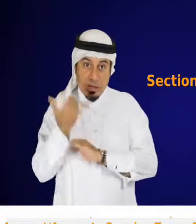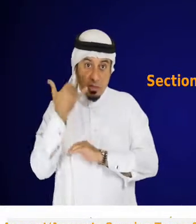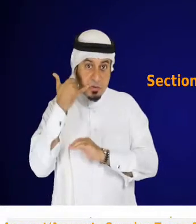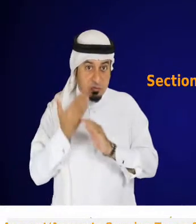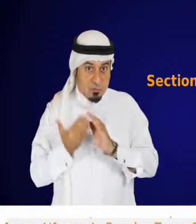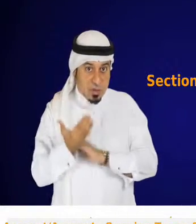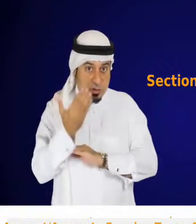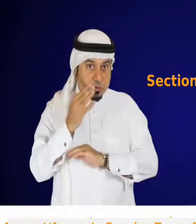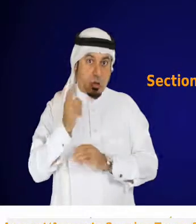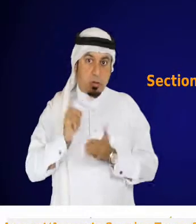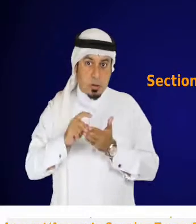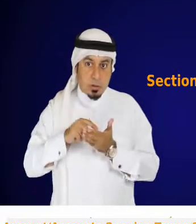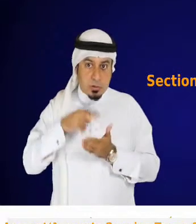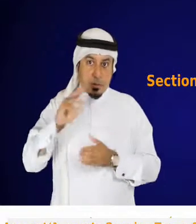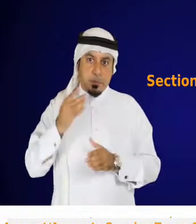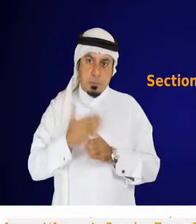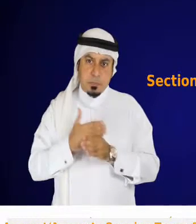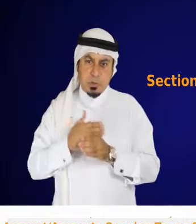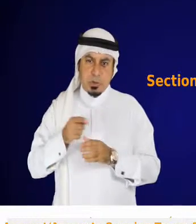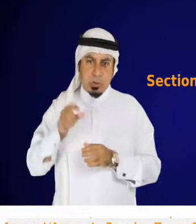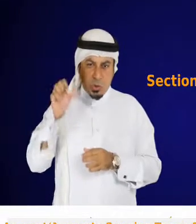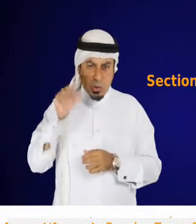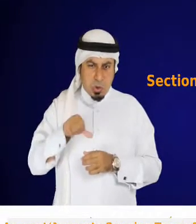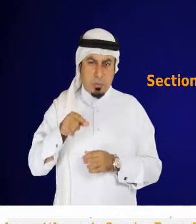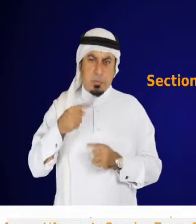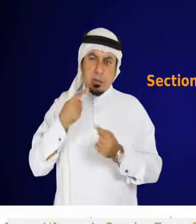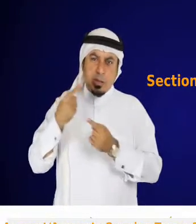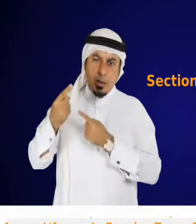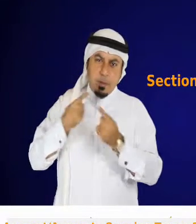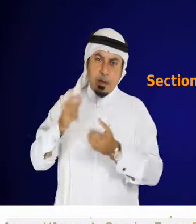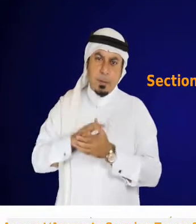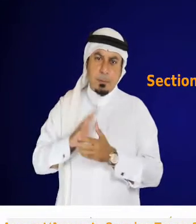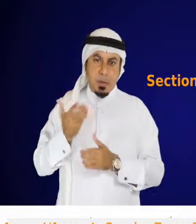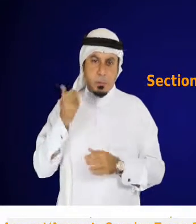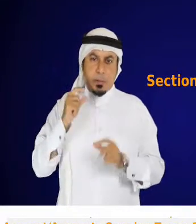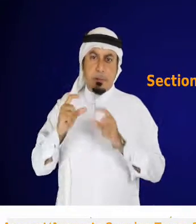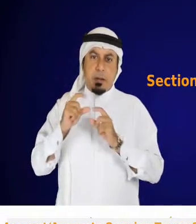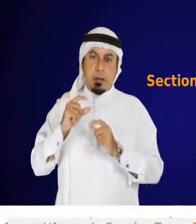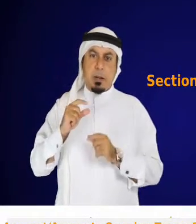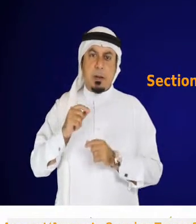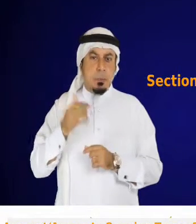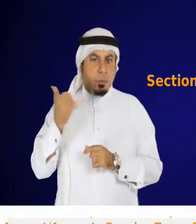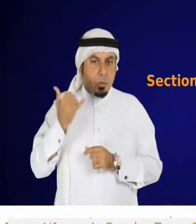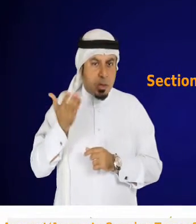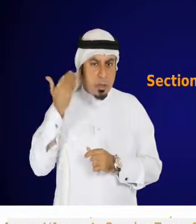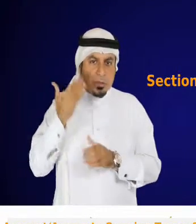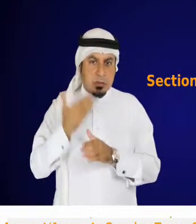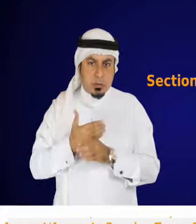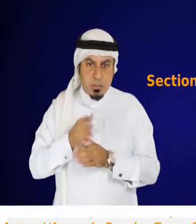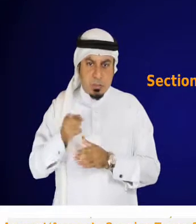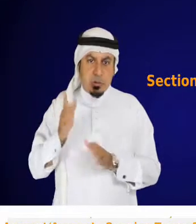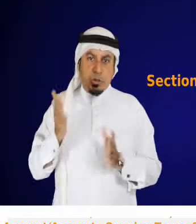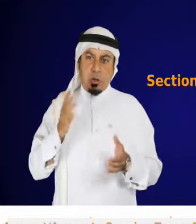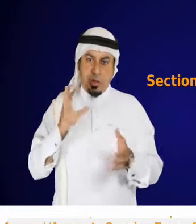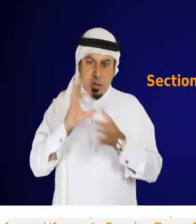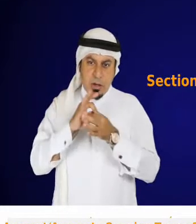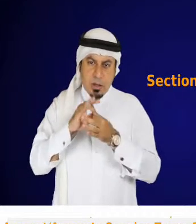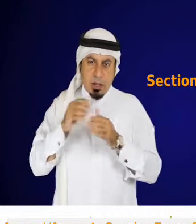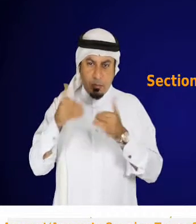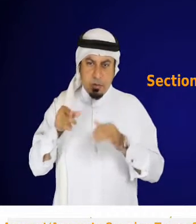the bank for whatever reasons, due to failure or blurred fax text or failure of the account holder to send the original fax instructions to